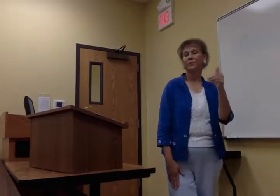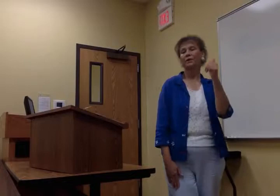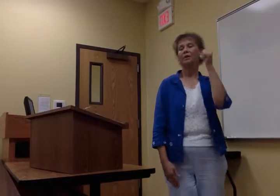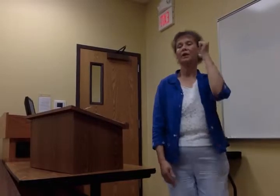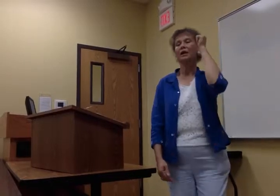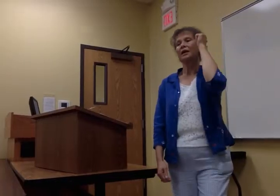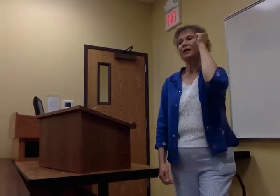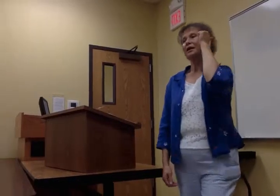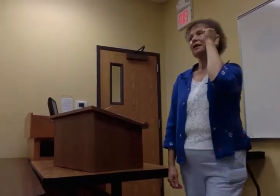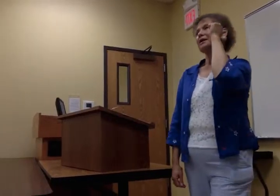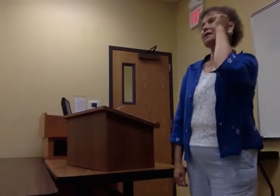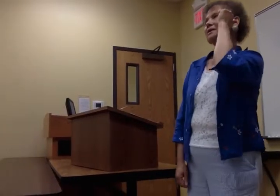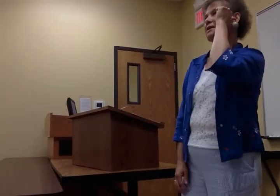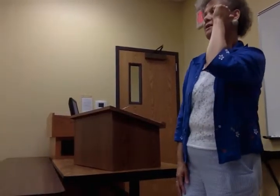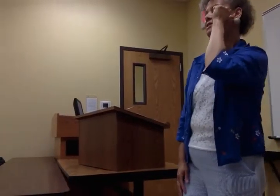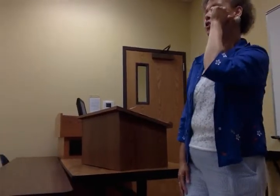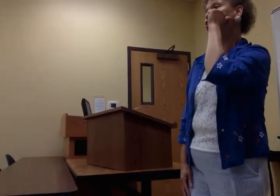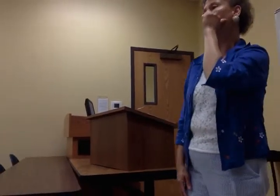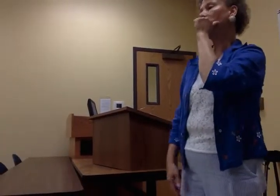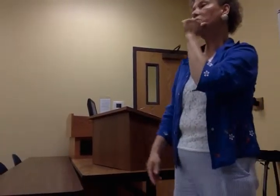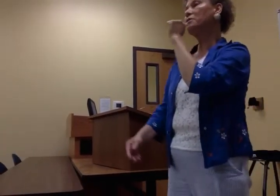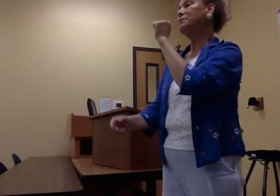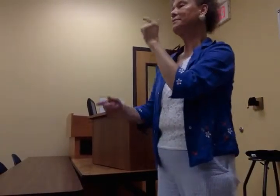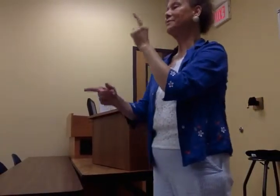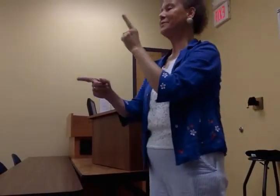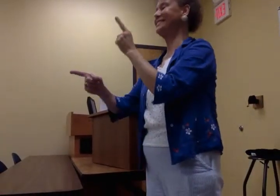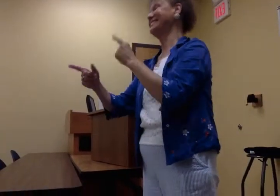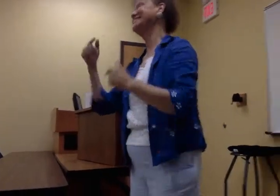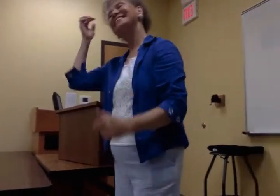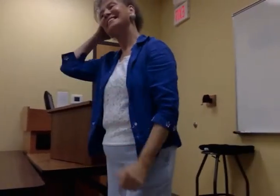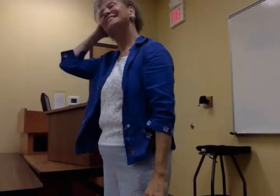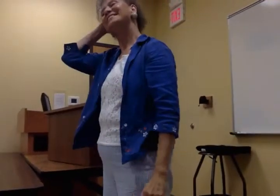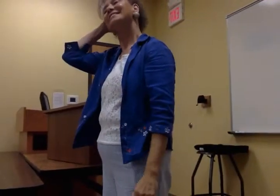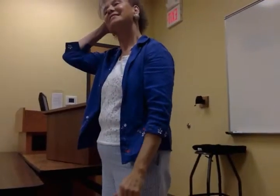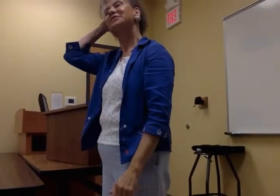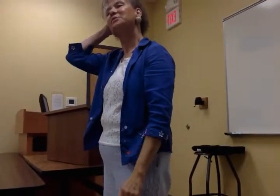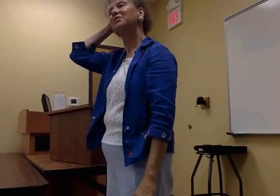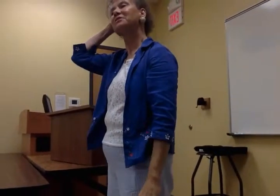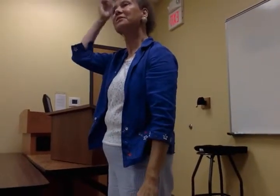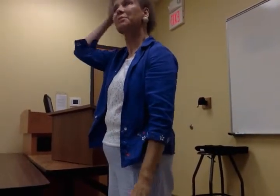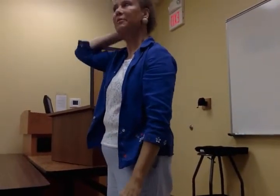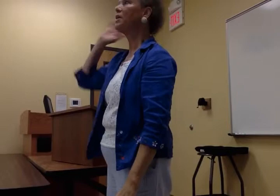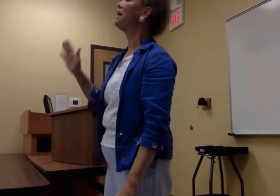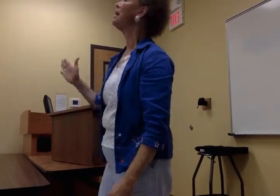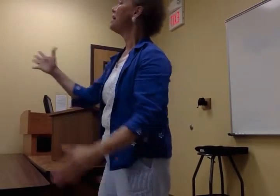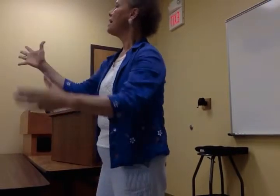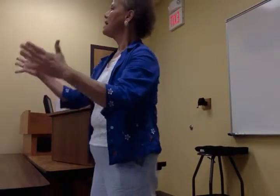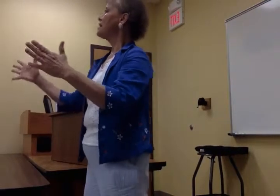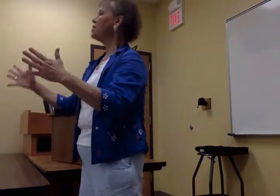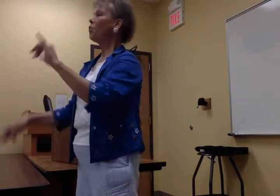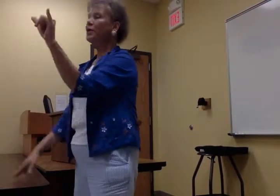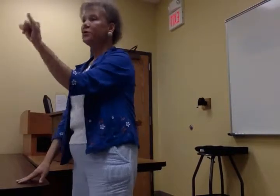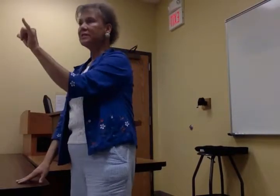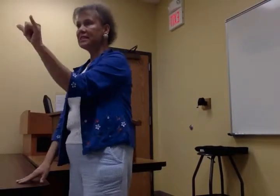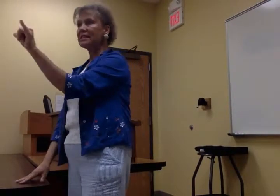is a girl. This one's hard to explain. We use this for same as,